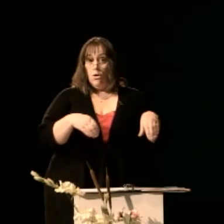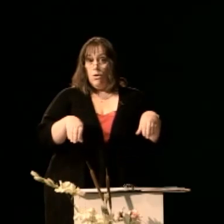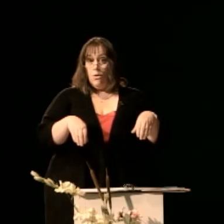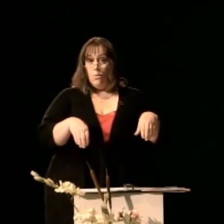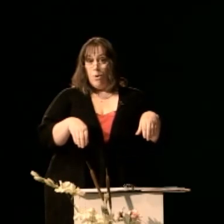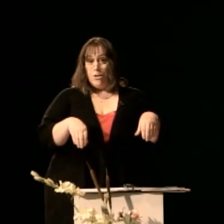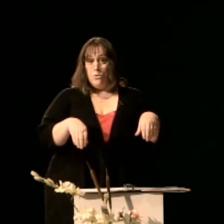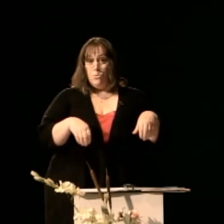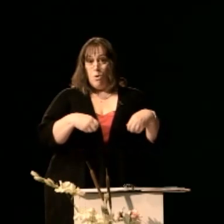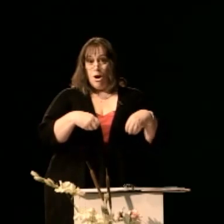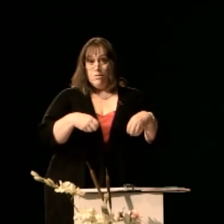What do you want